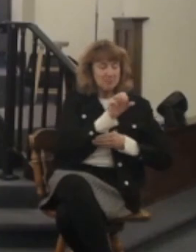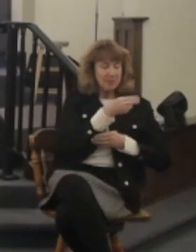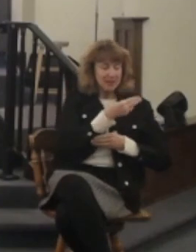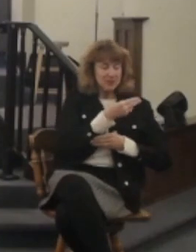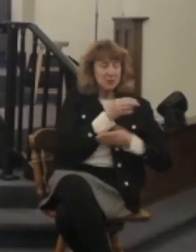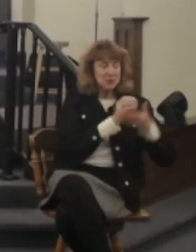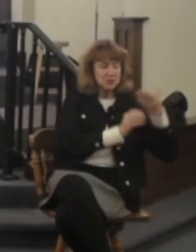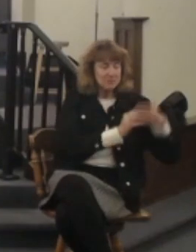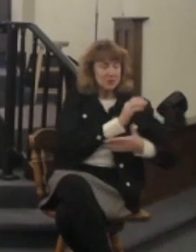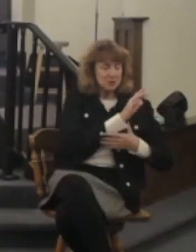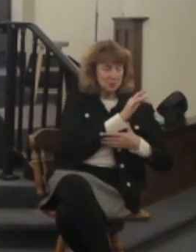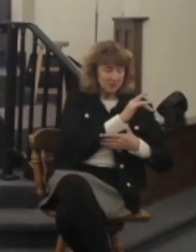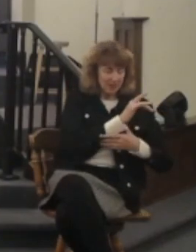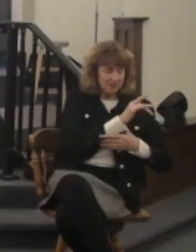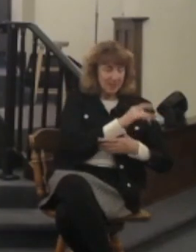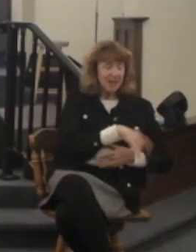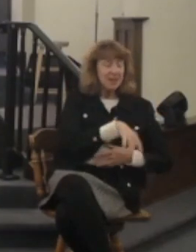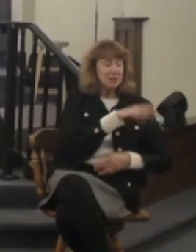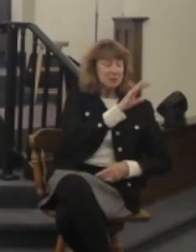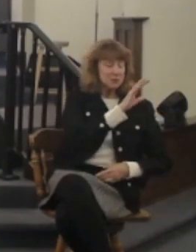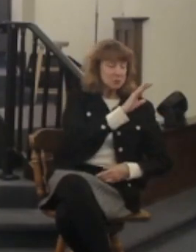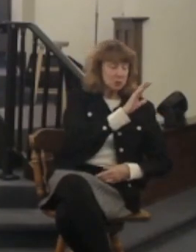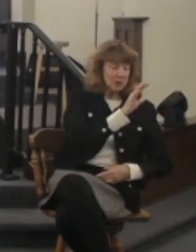give you a hint. There were 5 foolish